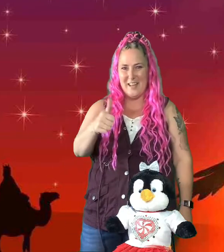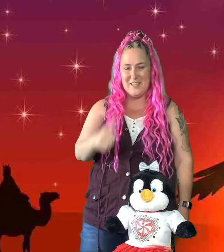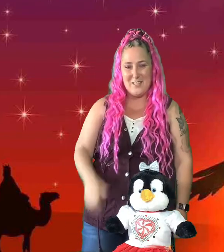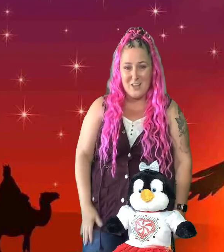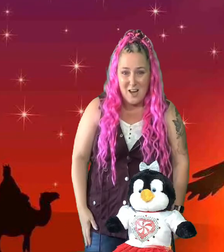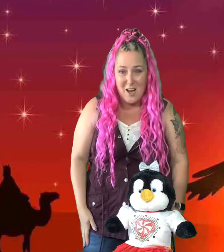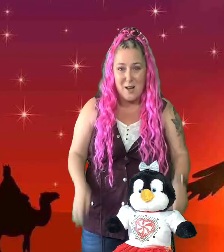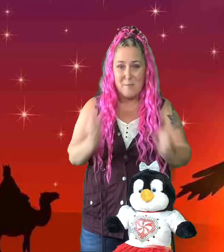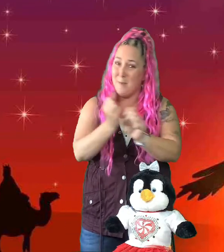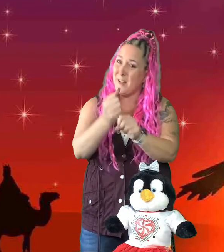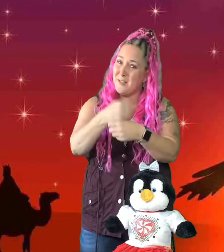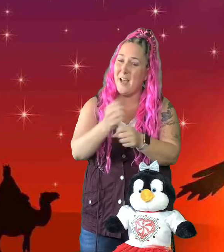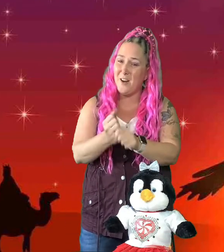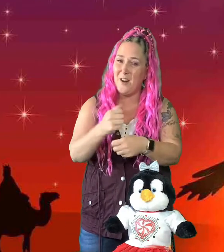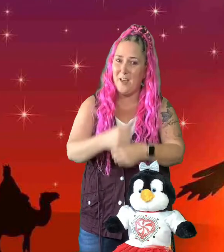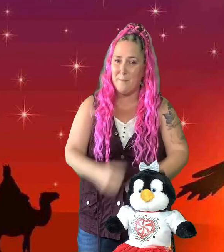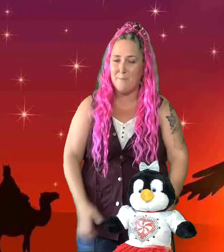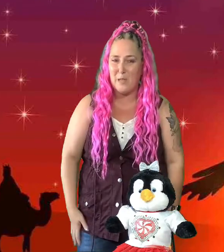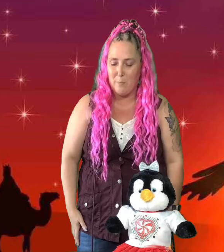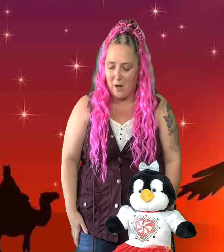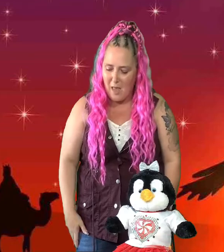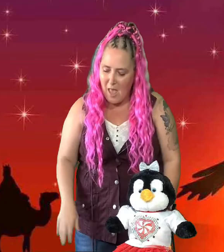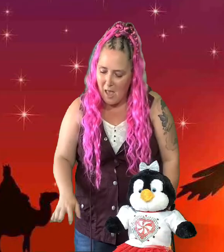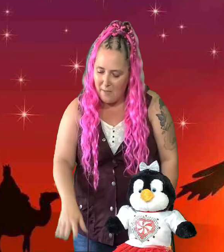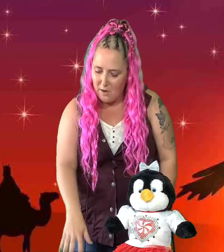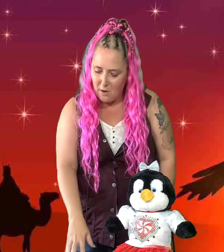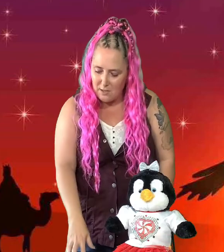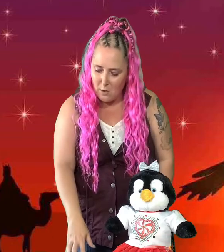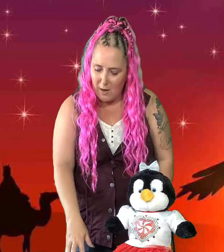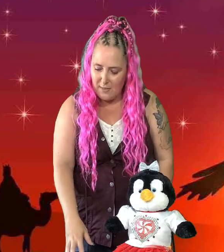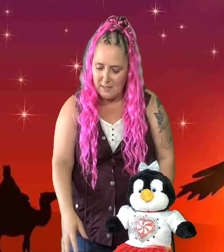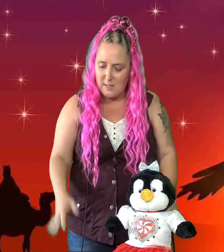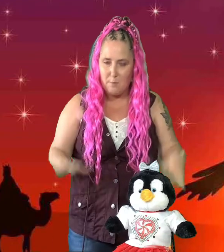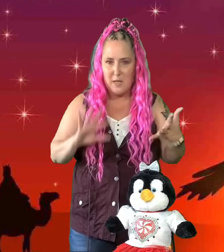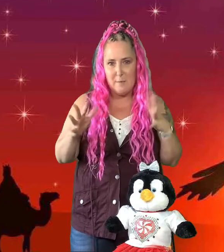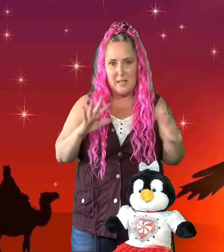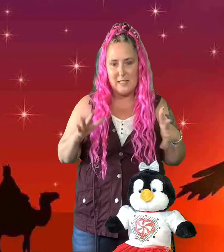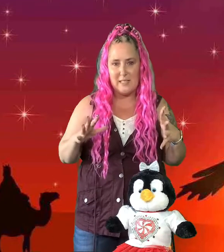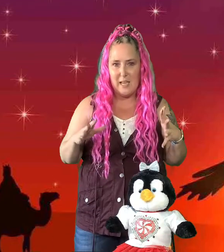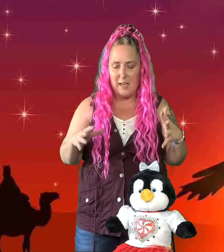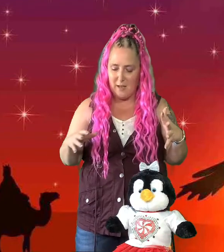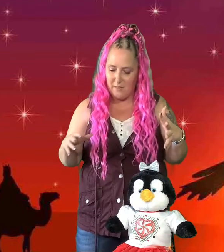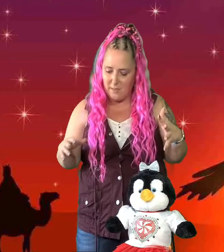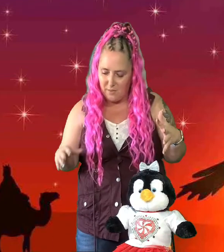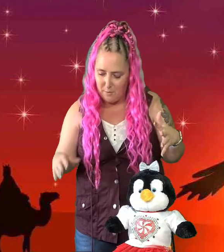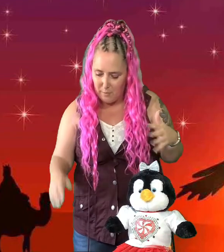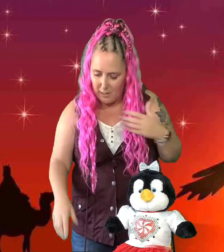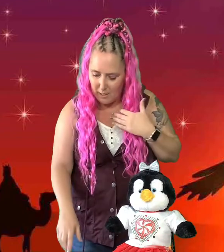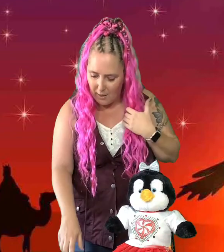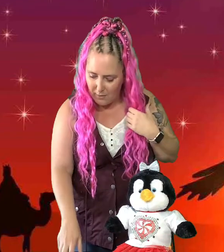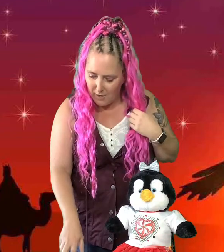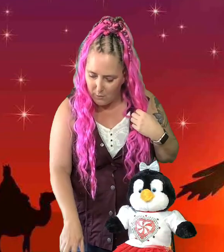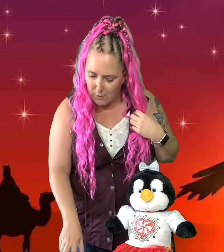Nice job. That part's kind of hard, that middle part. And then also, I think sometimes I say that the meaning at the end where it